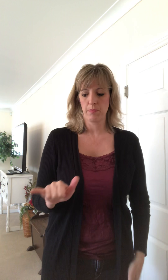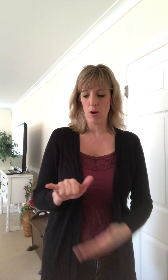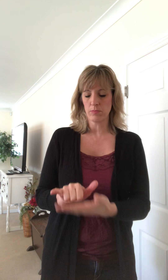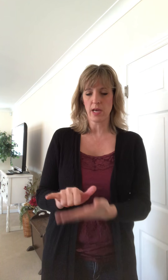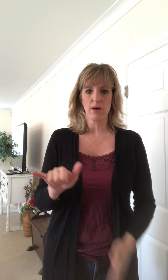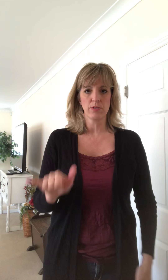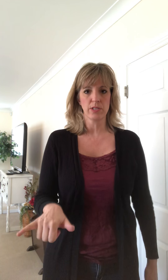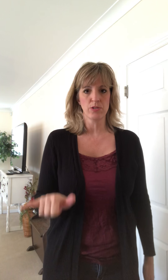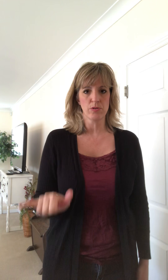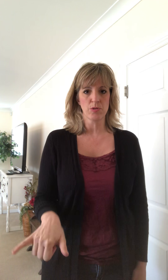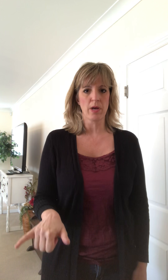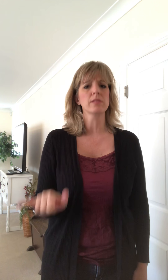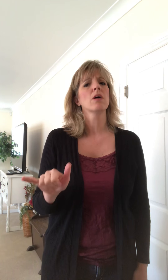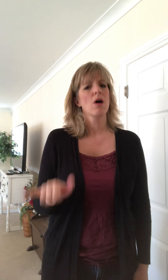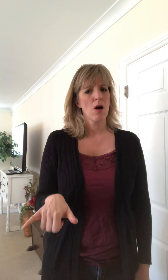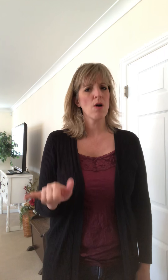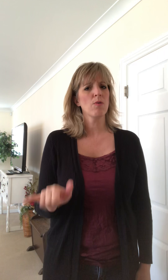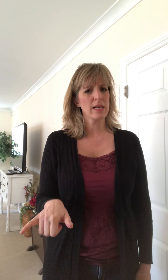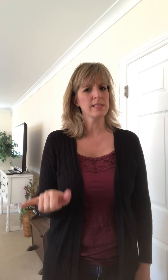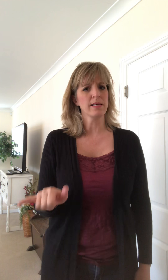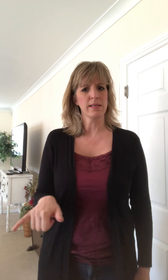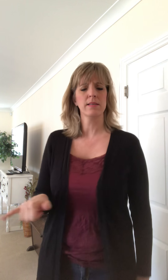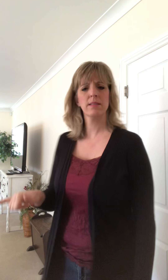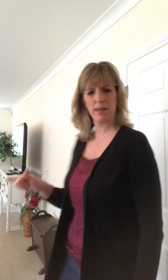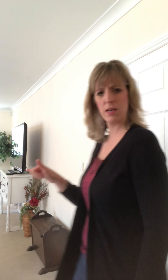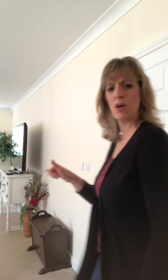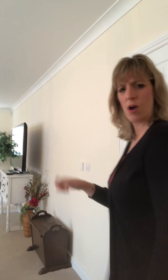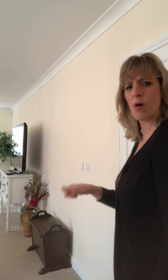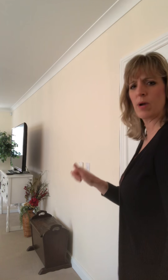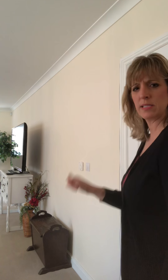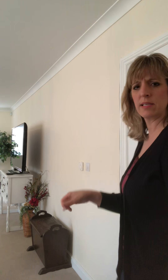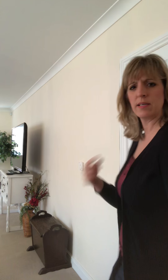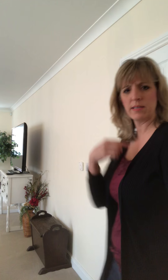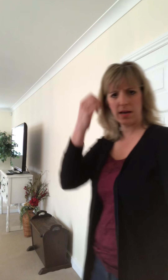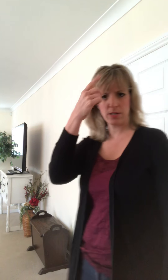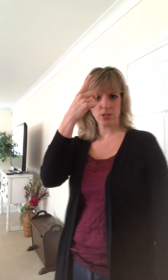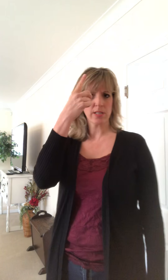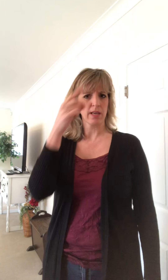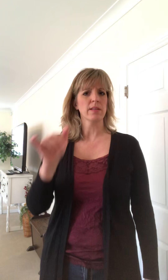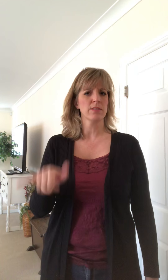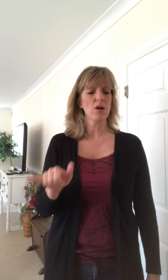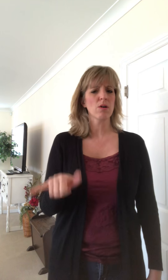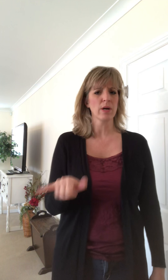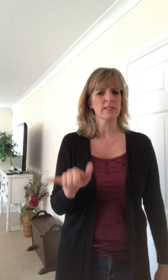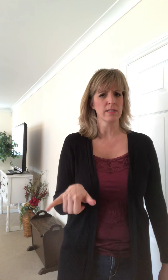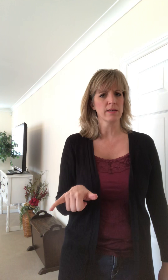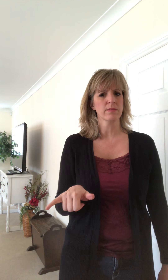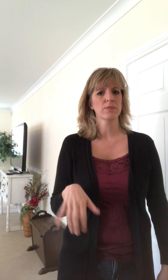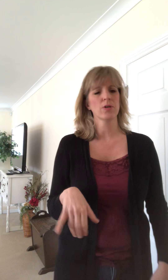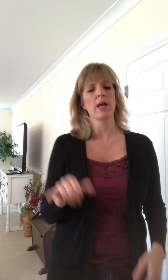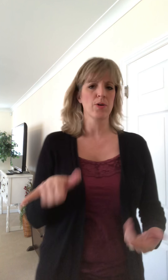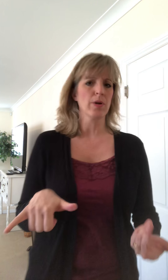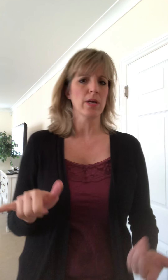palm down, and you do it twice. Oh, I see, like, oh, I see, I understand, oh, I see, or I agree,